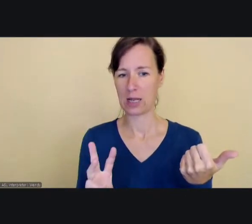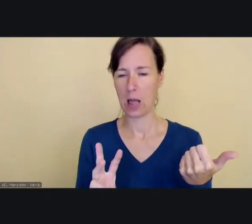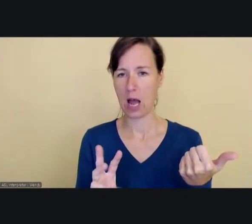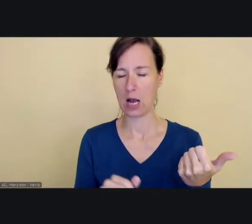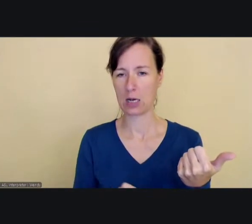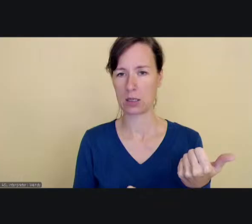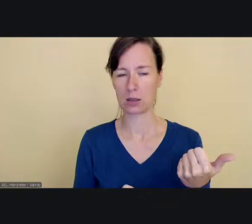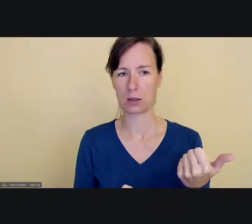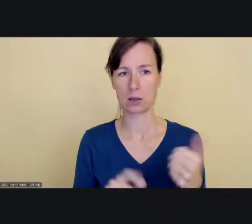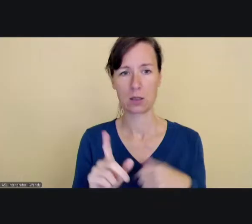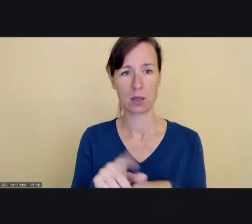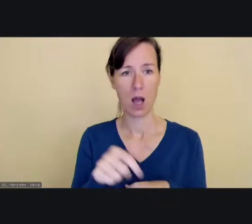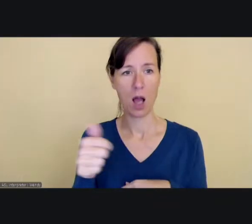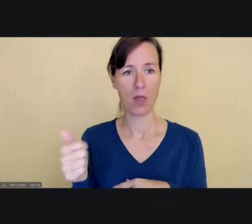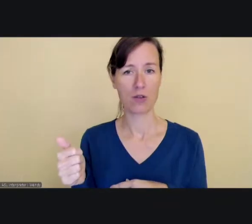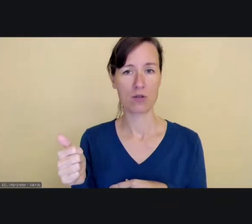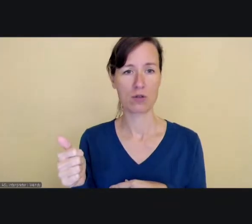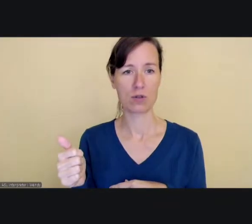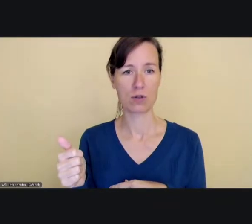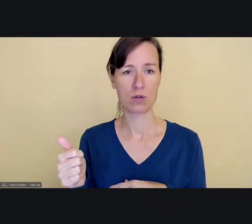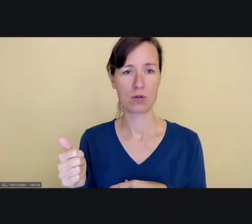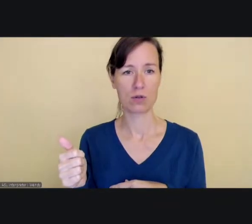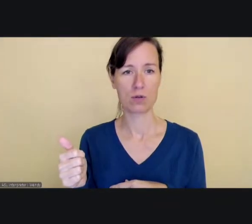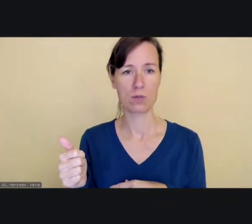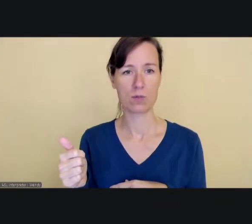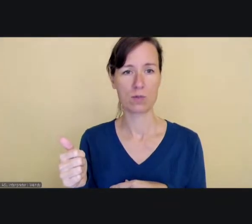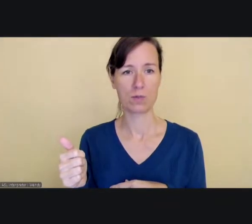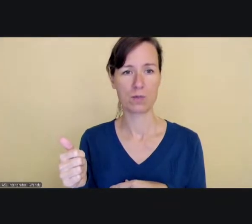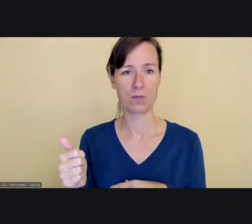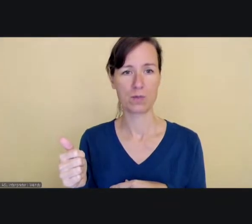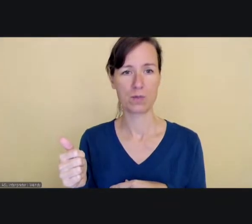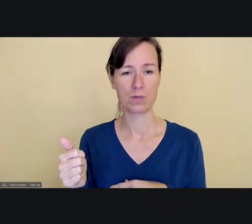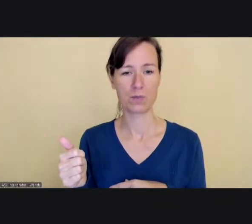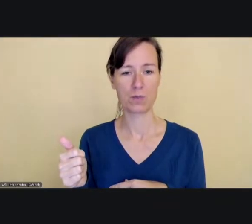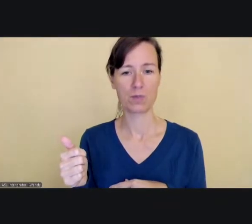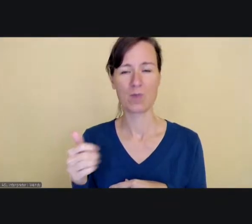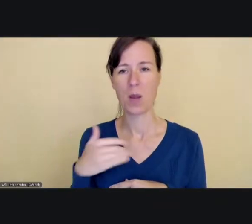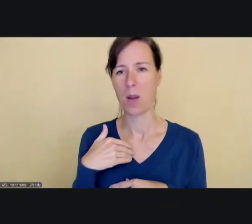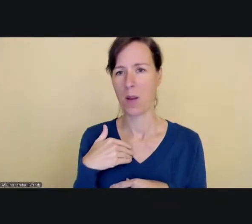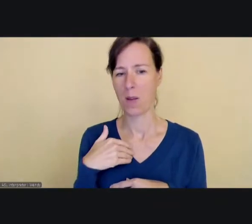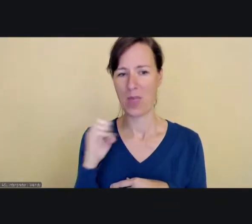Any other takers? Emmett has a baseball game until 6:45.